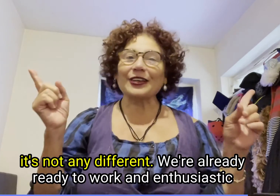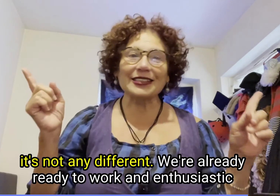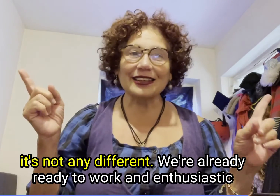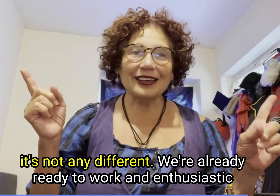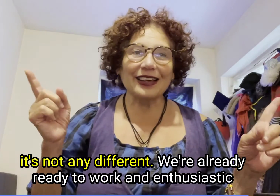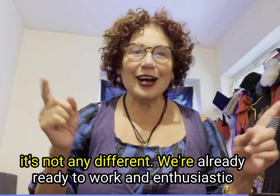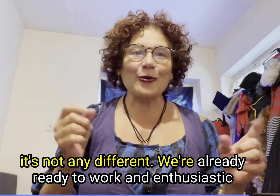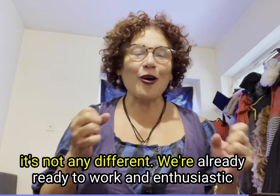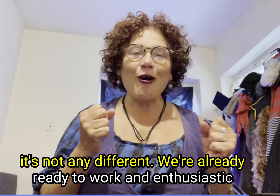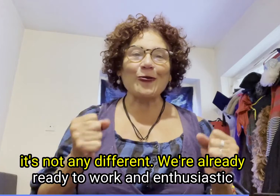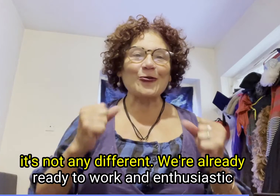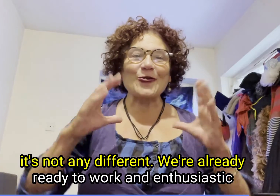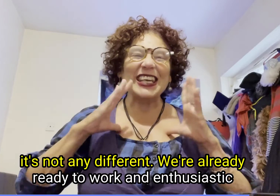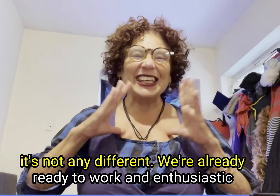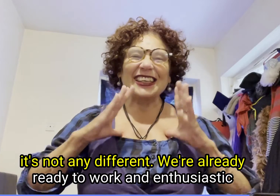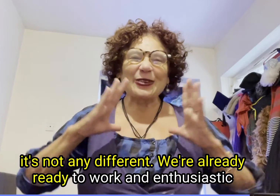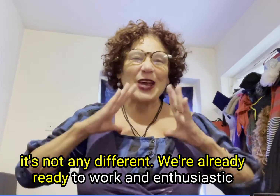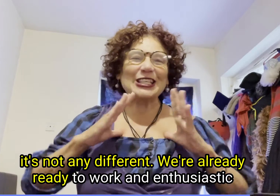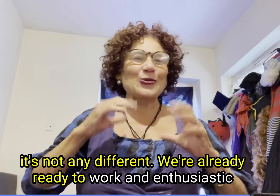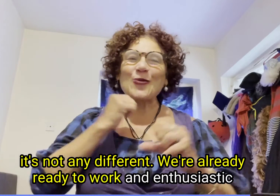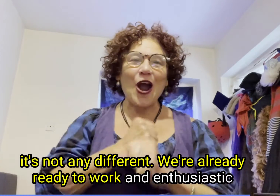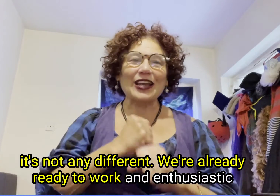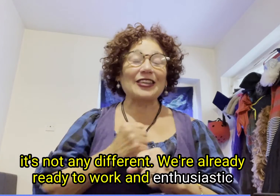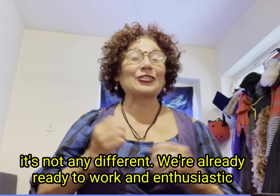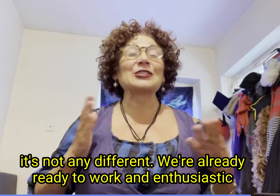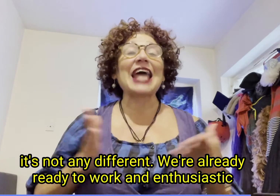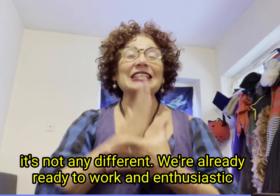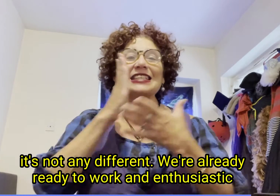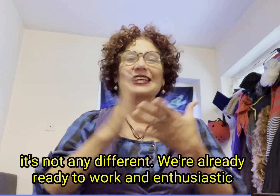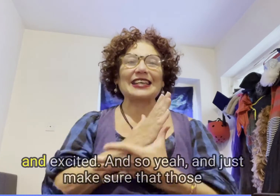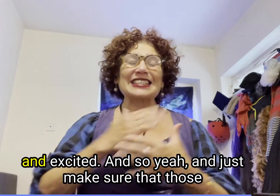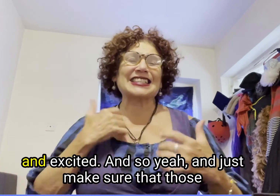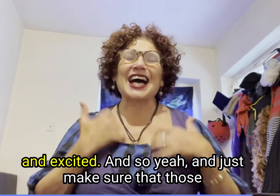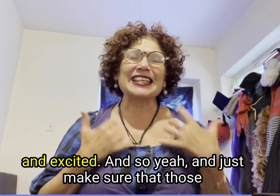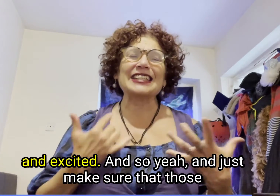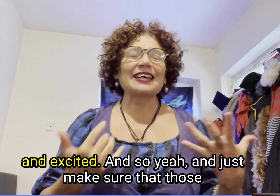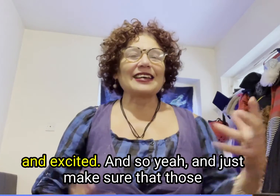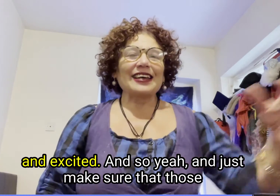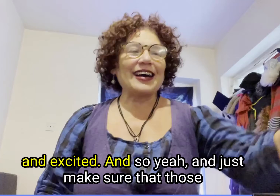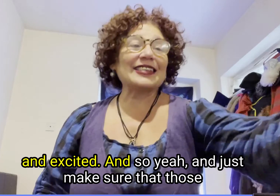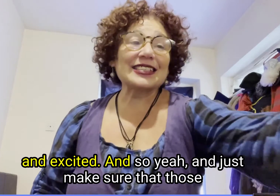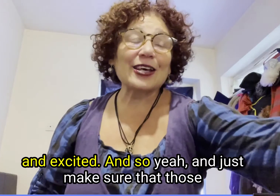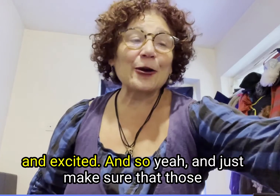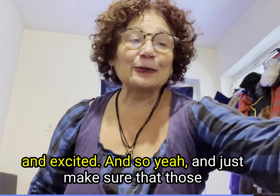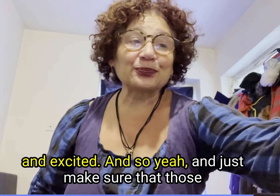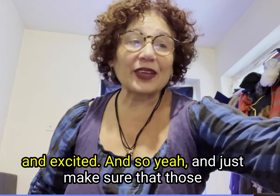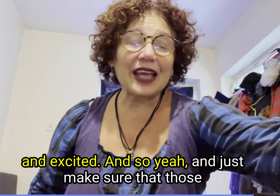different. We're all ready to work and enthusiastic and excited. And so, yeah,